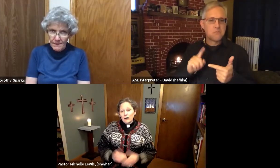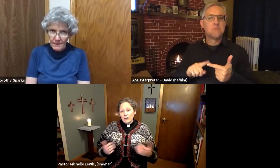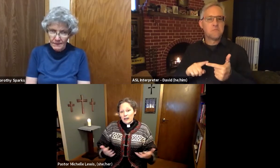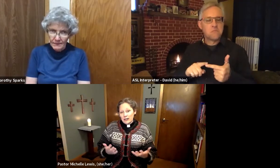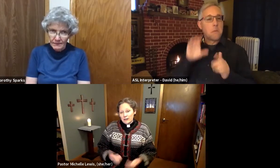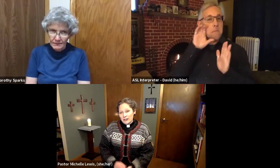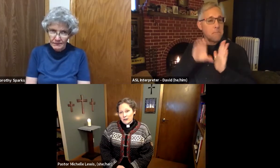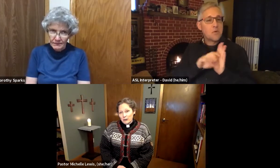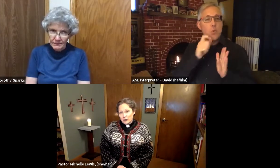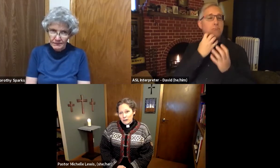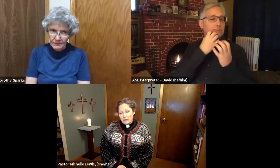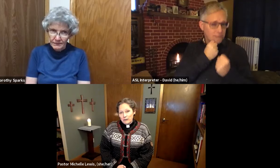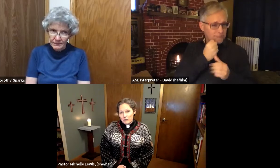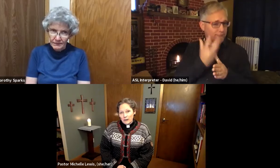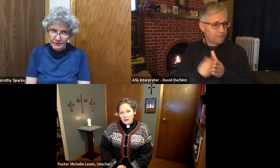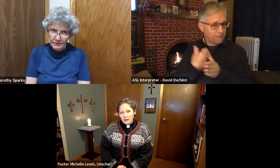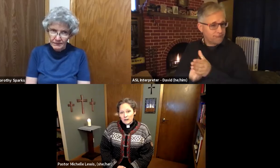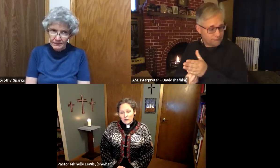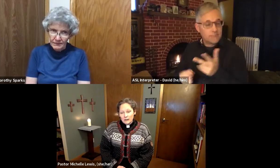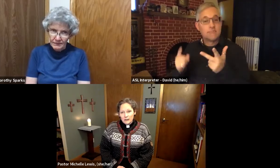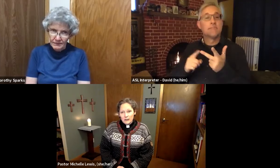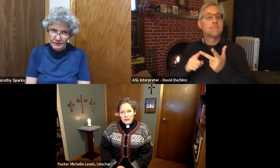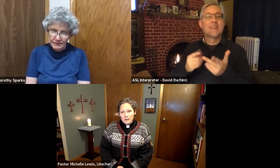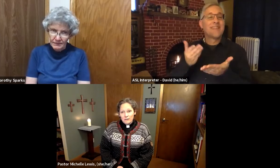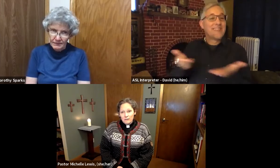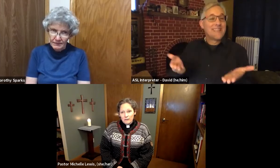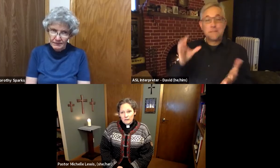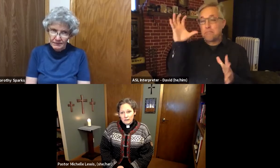before we enter into worship.